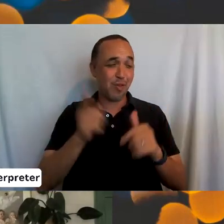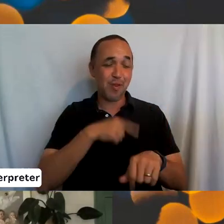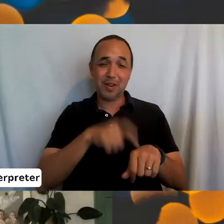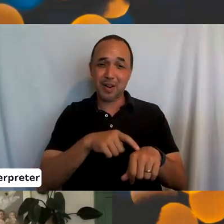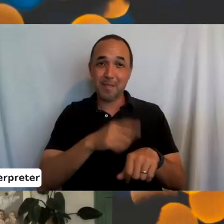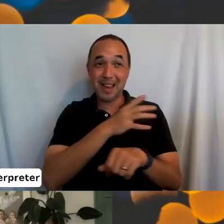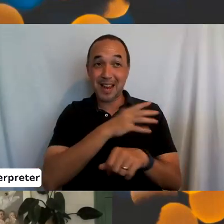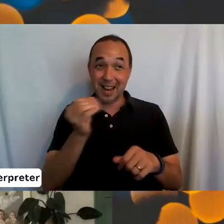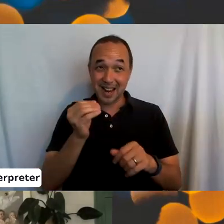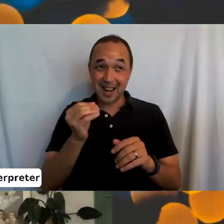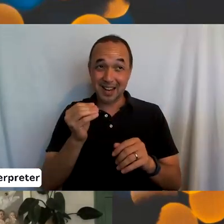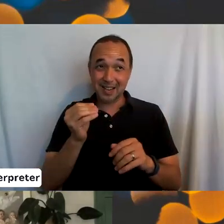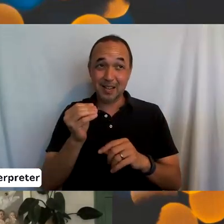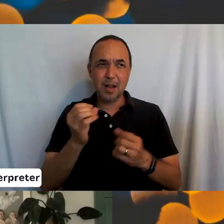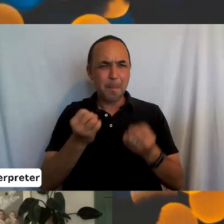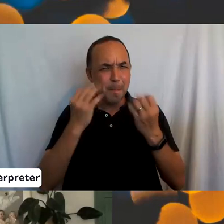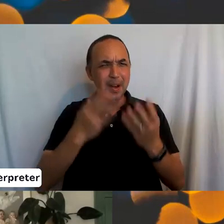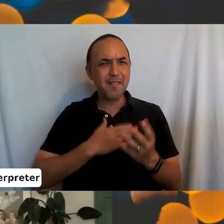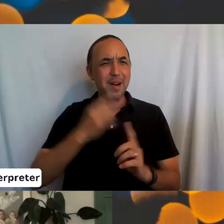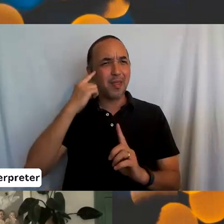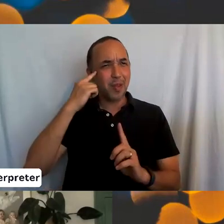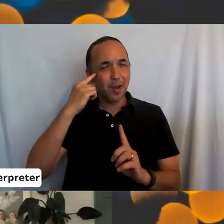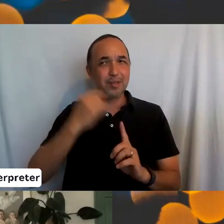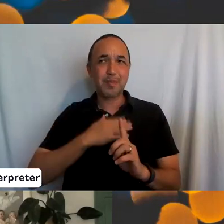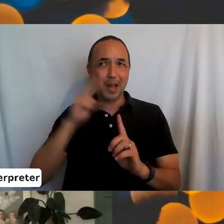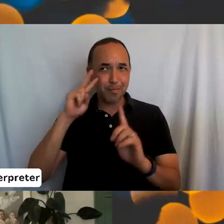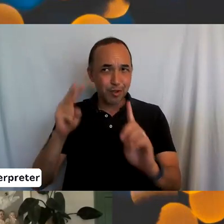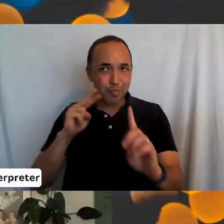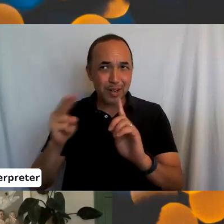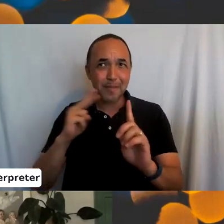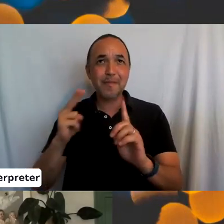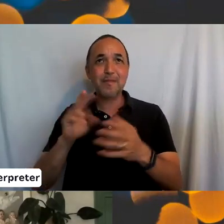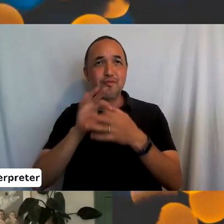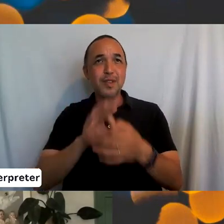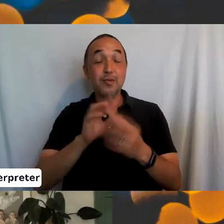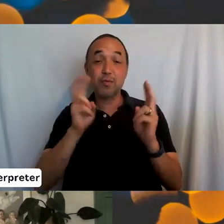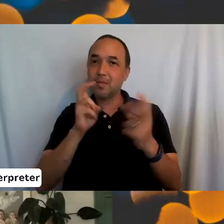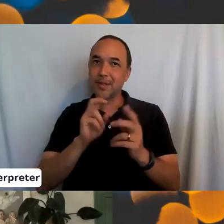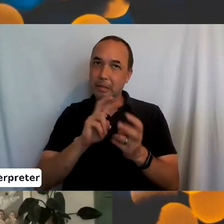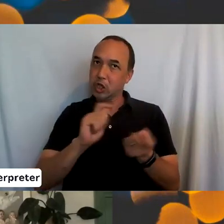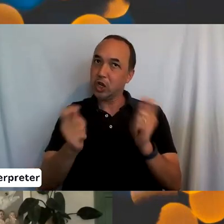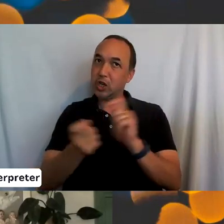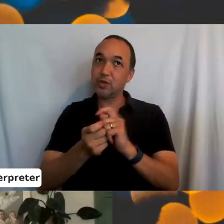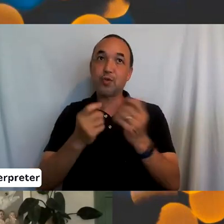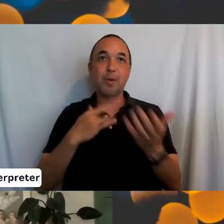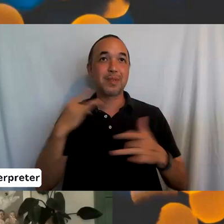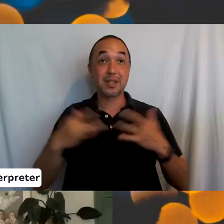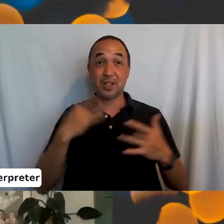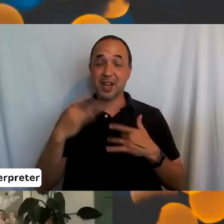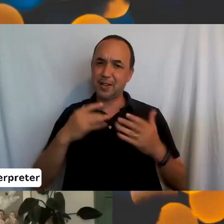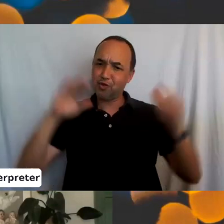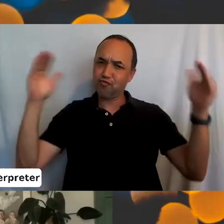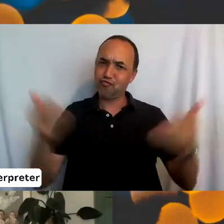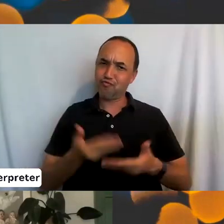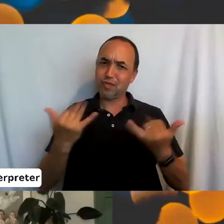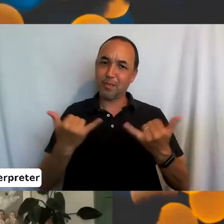and viewpoints on the paranormal have changed. And so I'm excited to kind of introduce this to everyone. Well, I'm